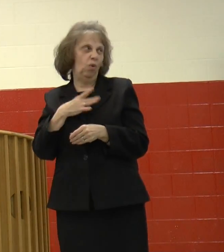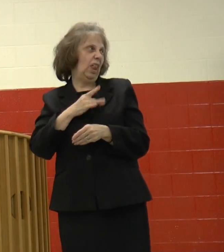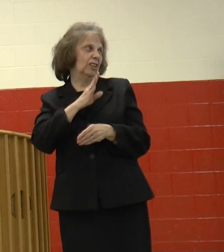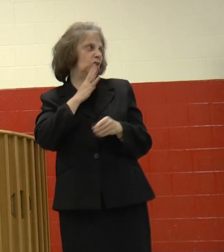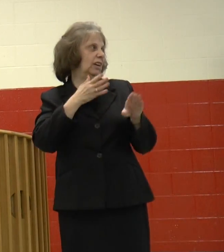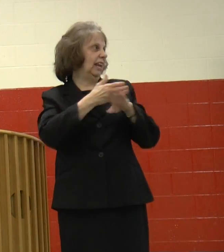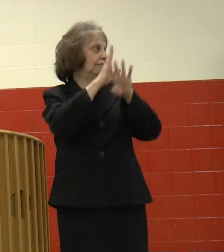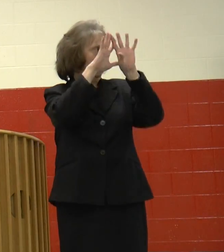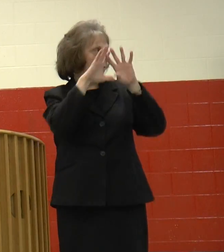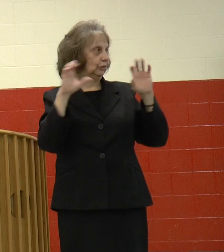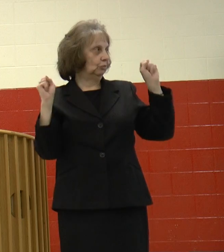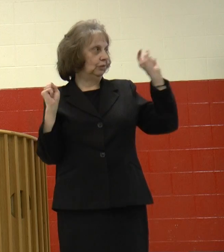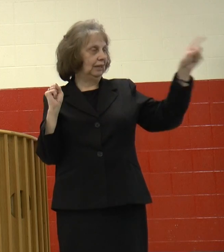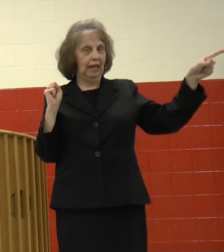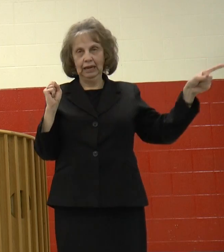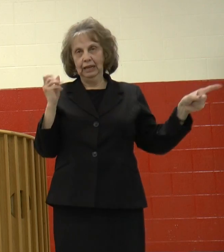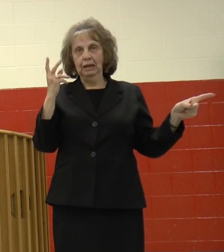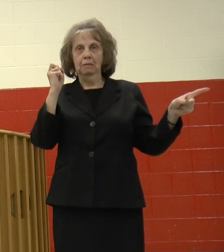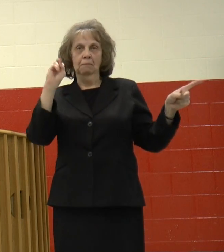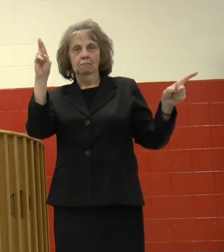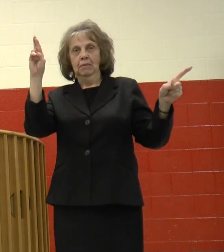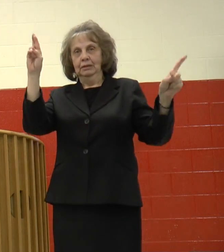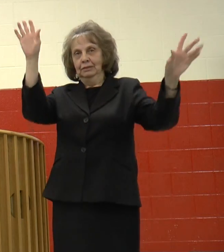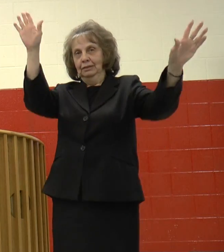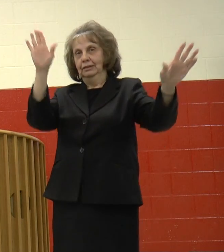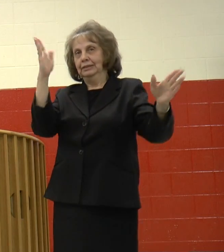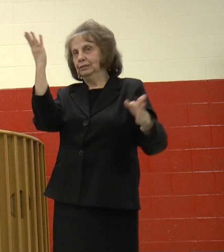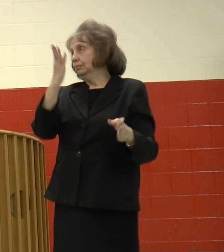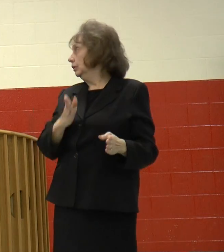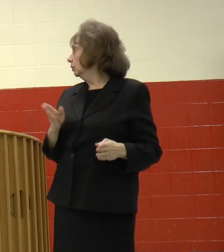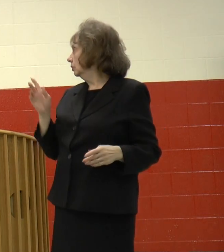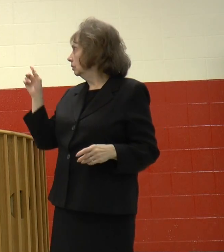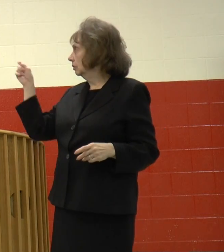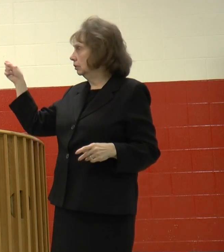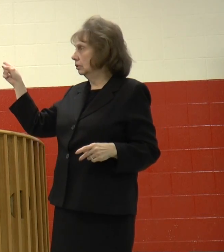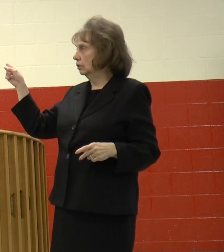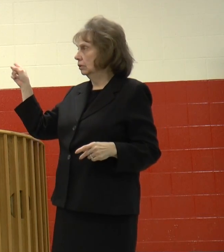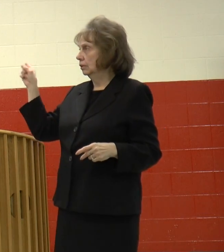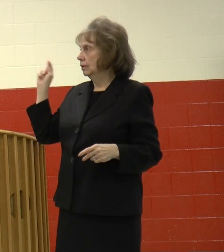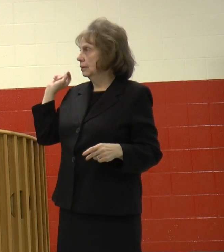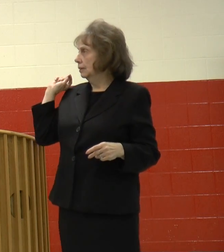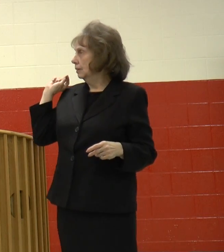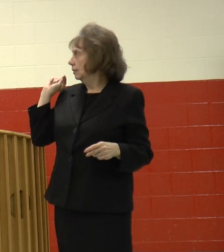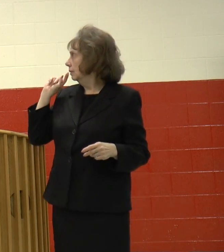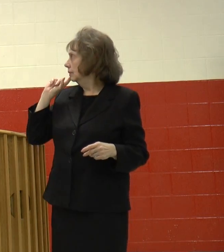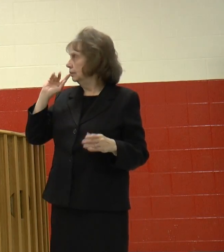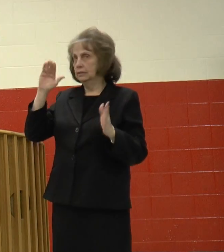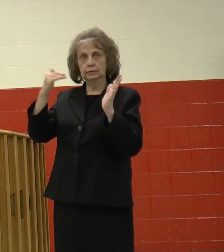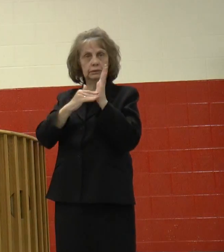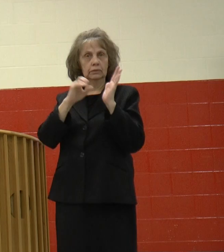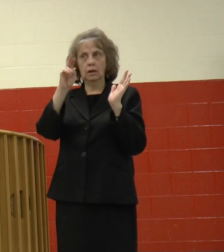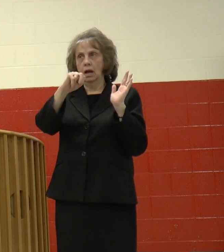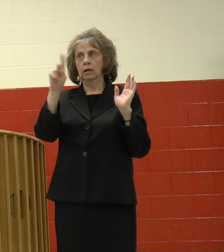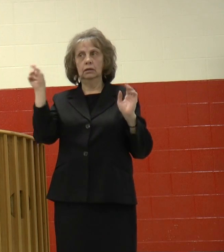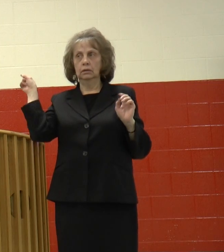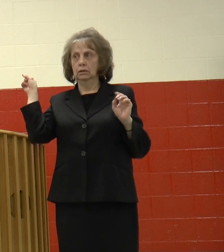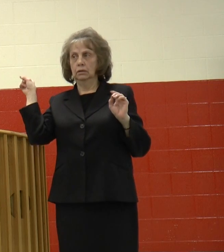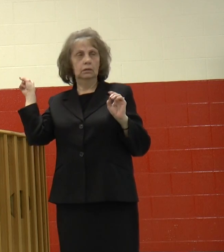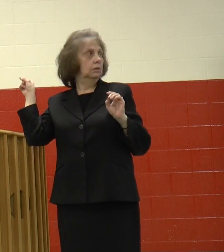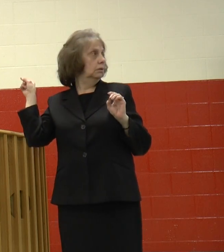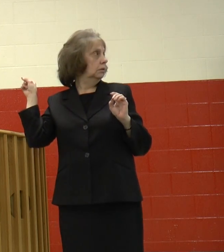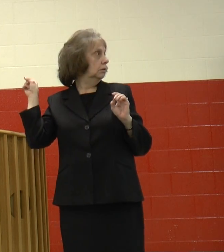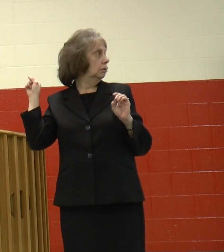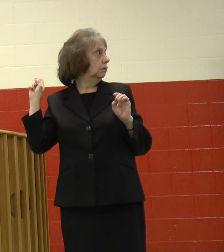superintendent, Mr. Dynamic Speaker. Is there a way that we can get this center screen on, please? Oh, that's all